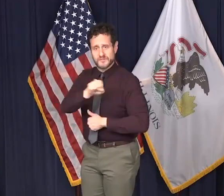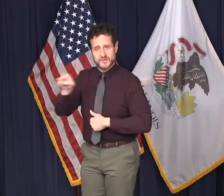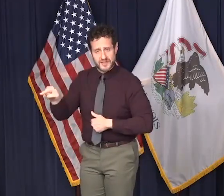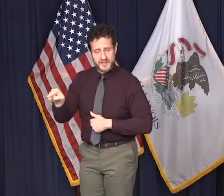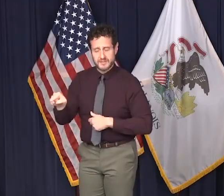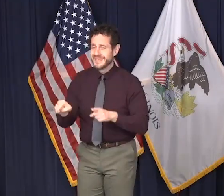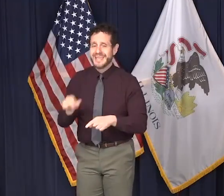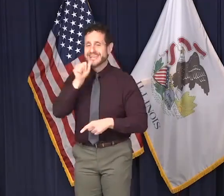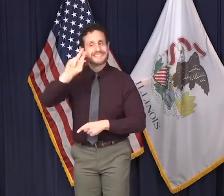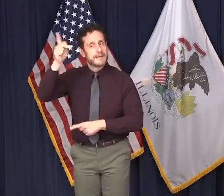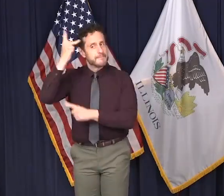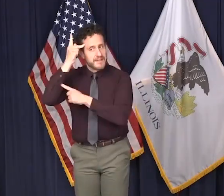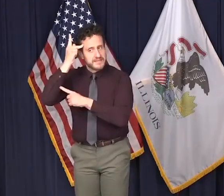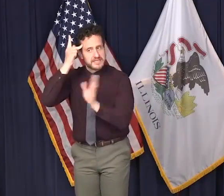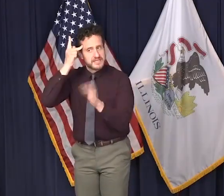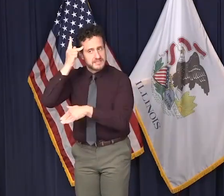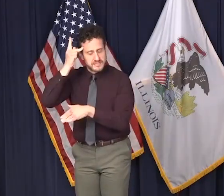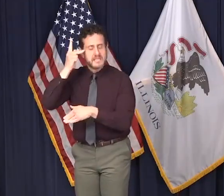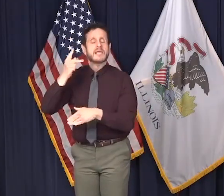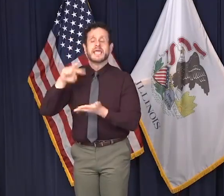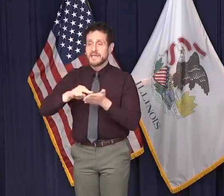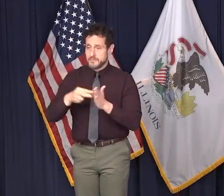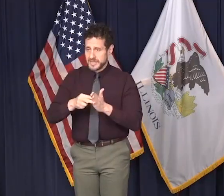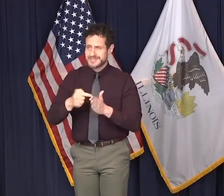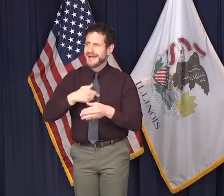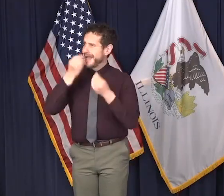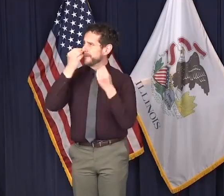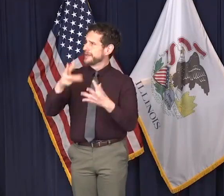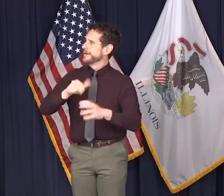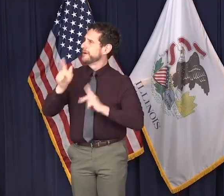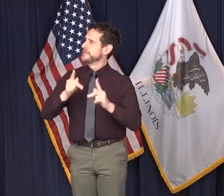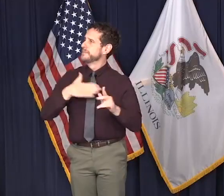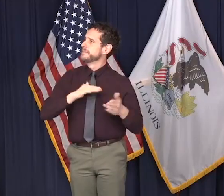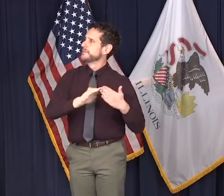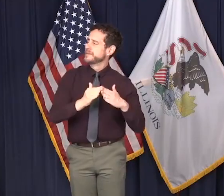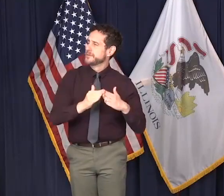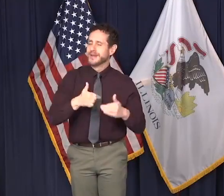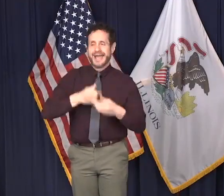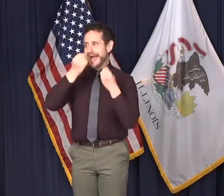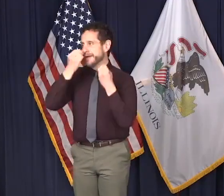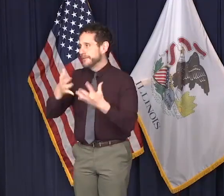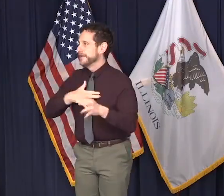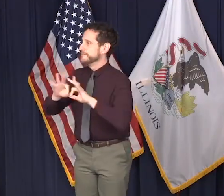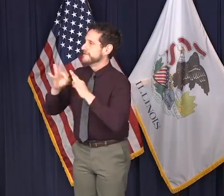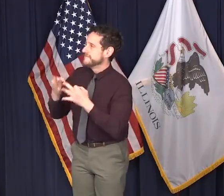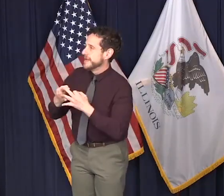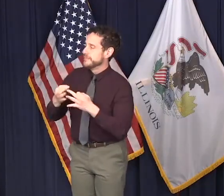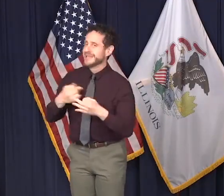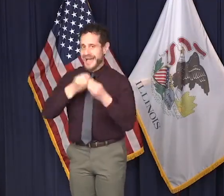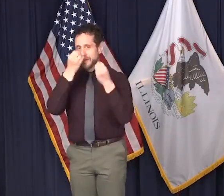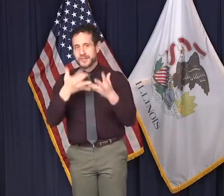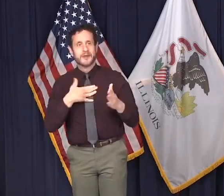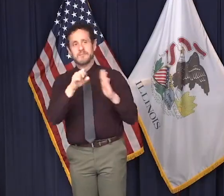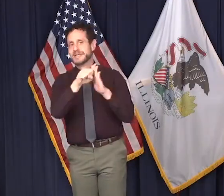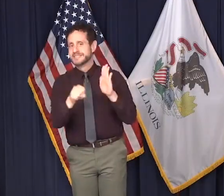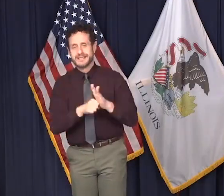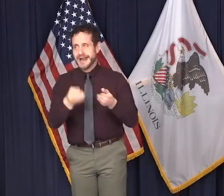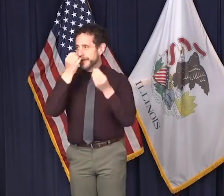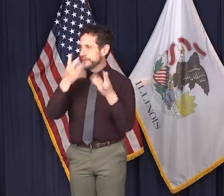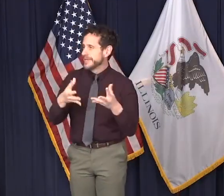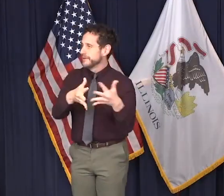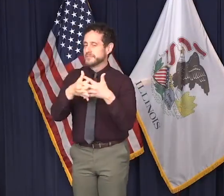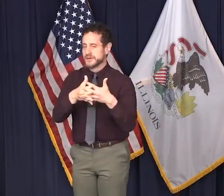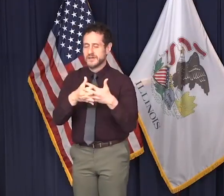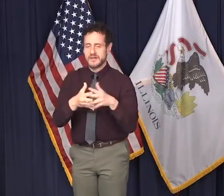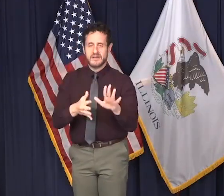callous disregard for the people in your community and in your county and in our state and our nation. The enemy